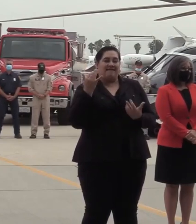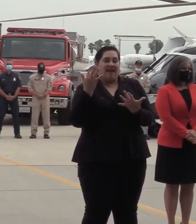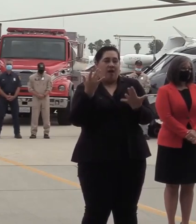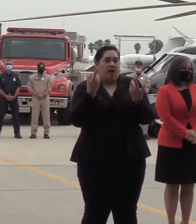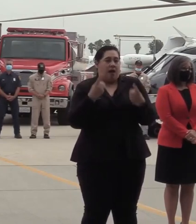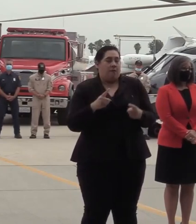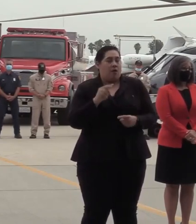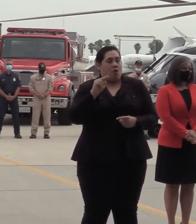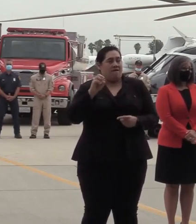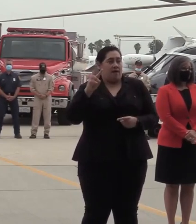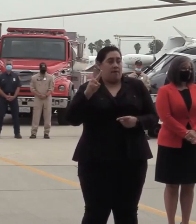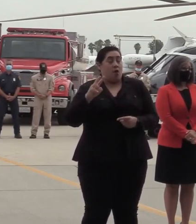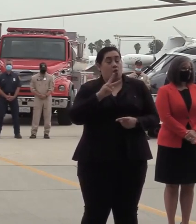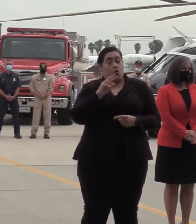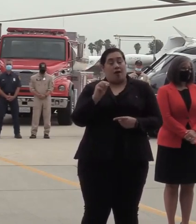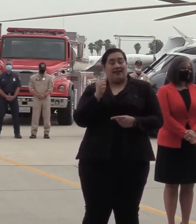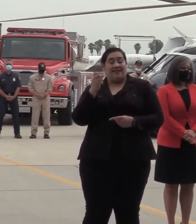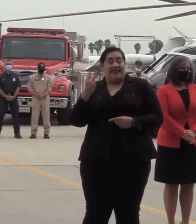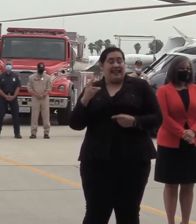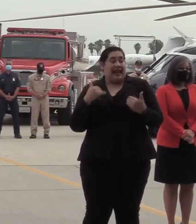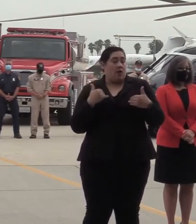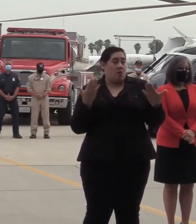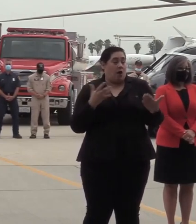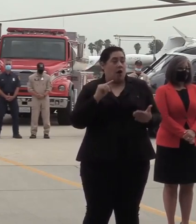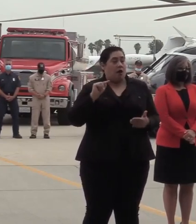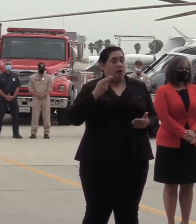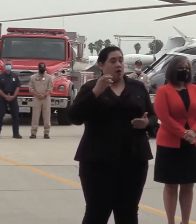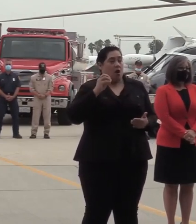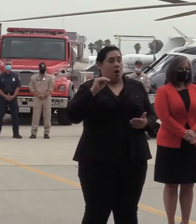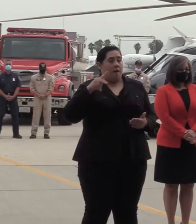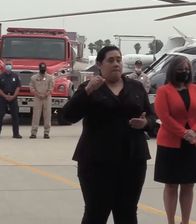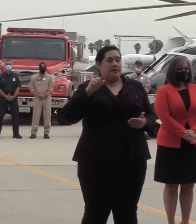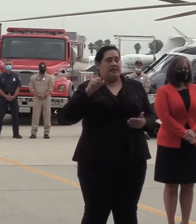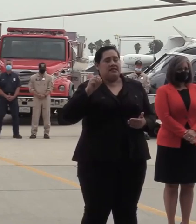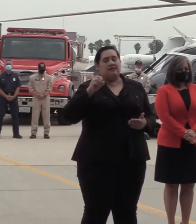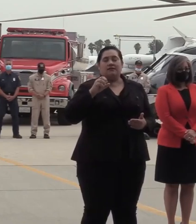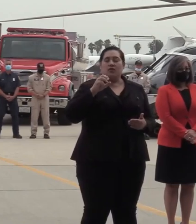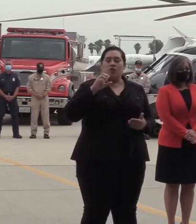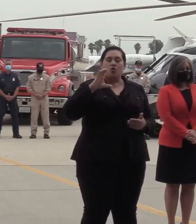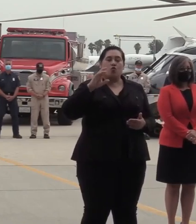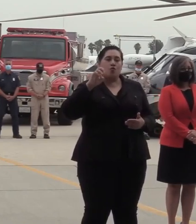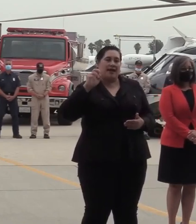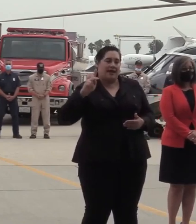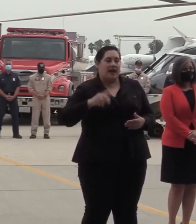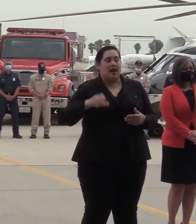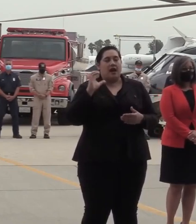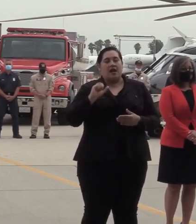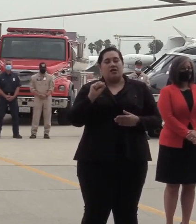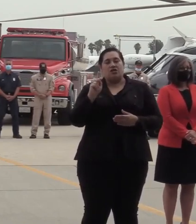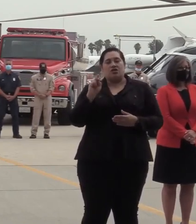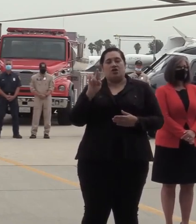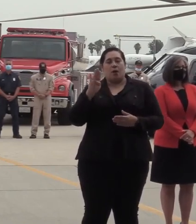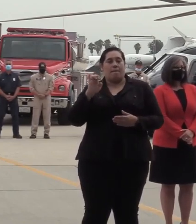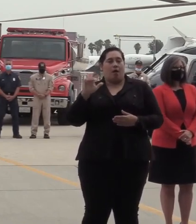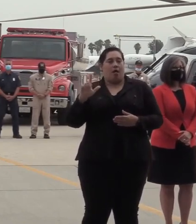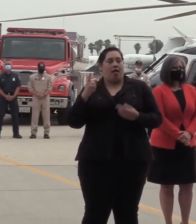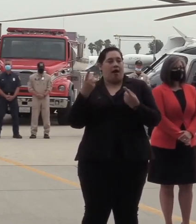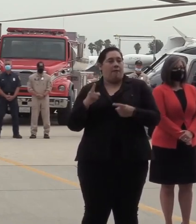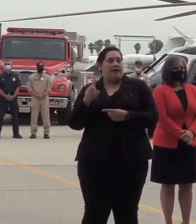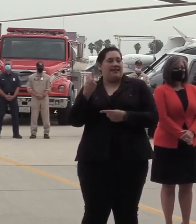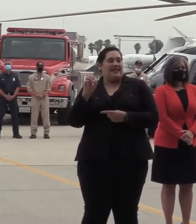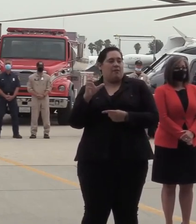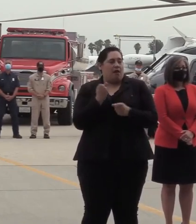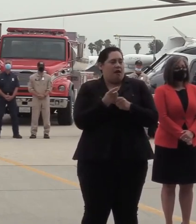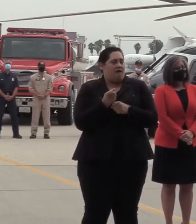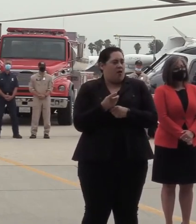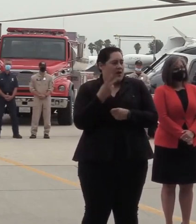in 2017, we had the Thomas Creek and Skirball fires in December. Annually, each spring, we